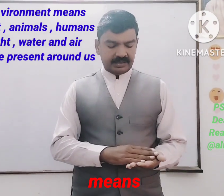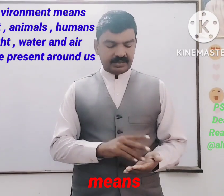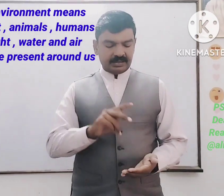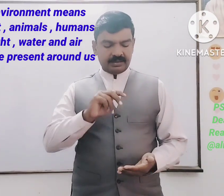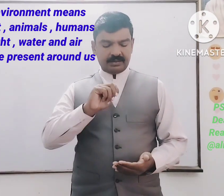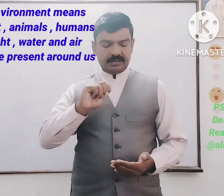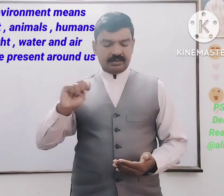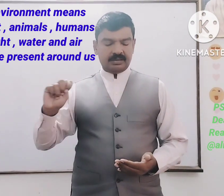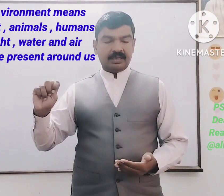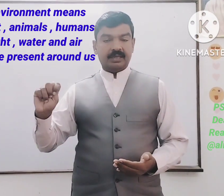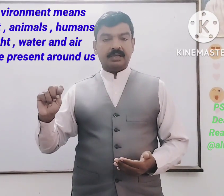means the